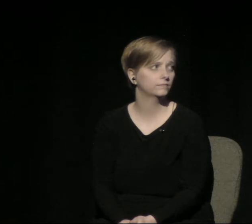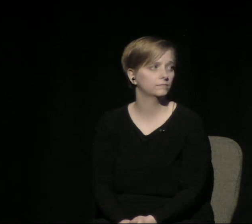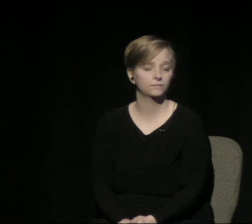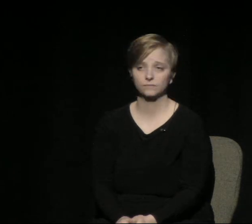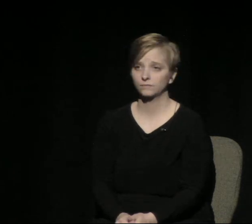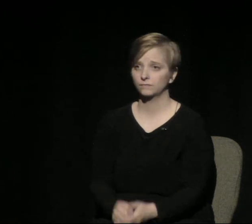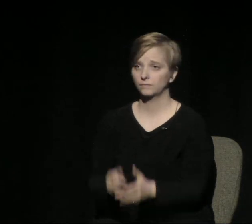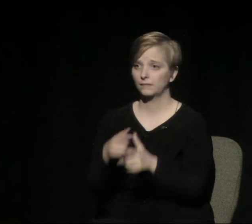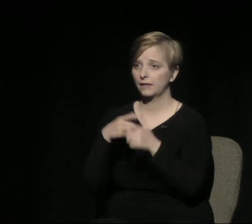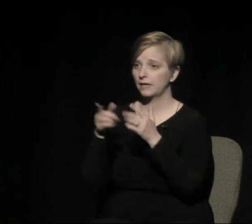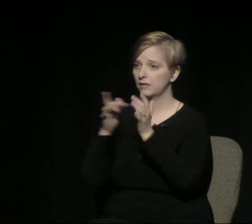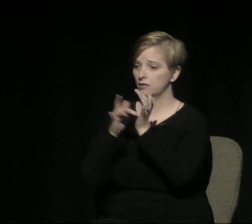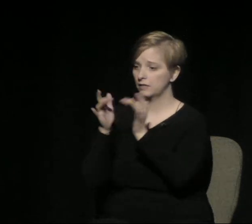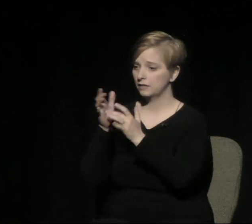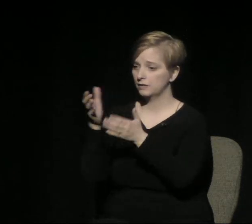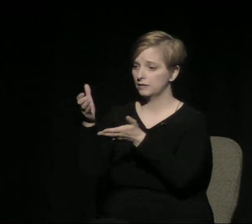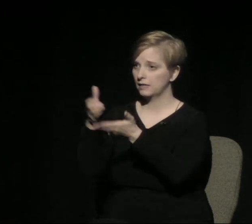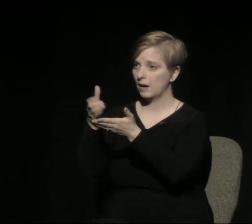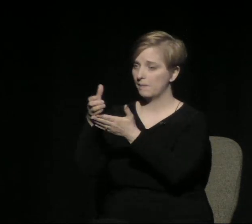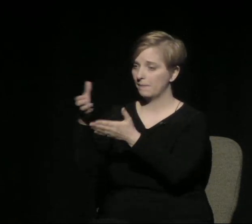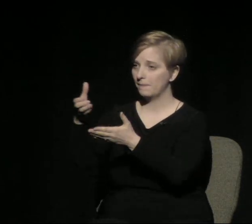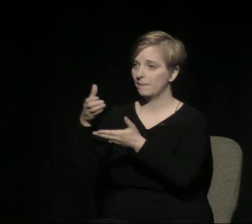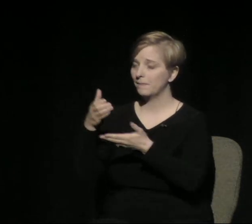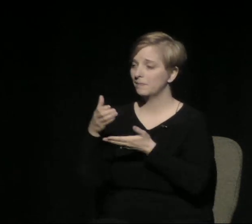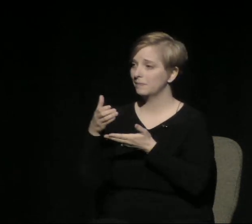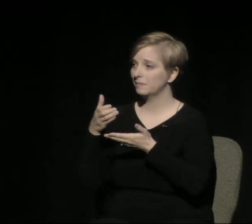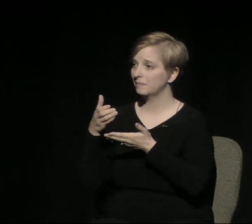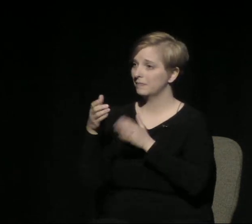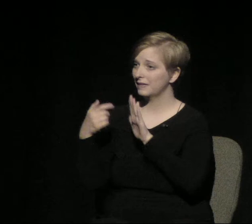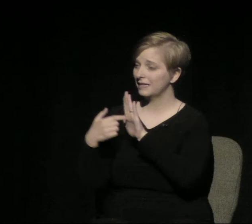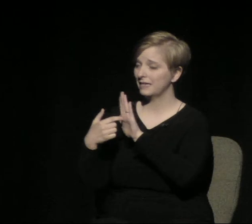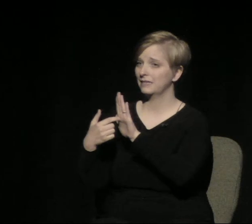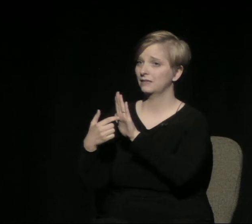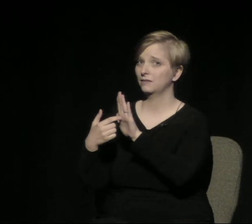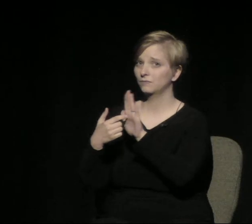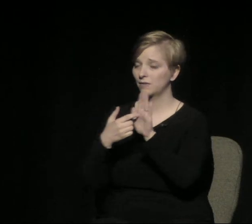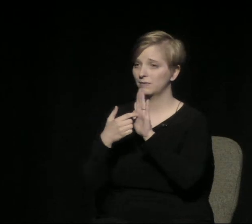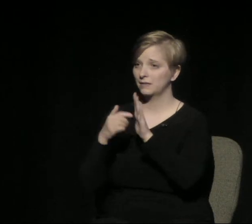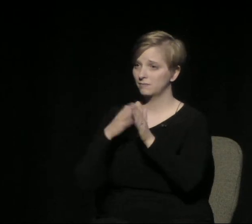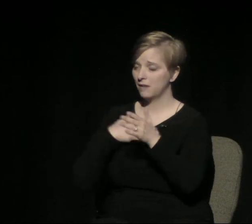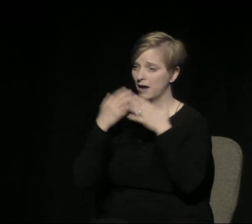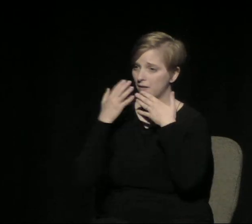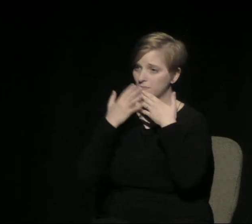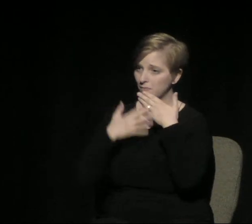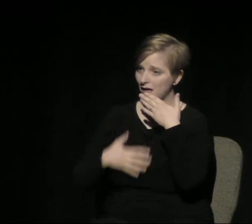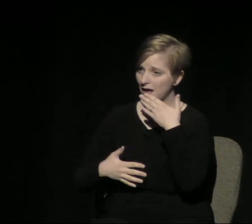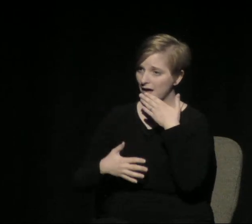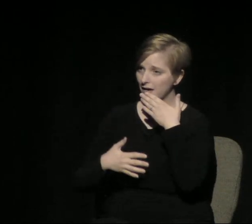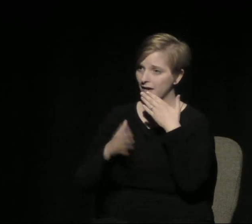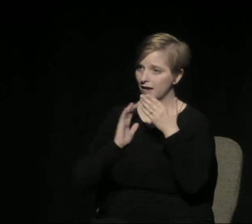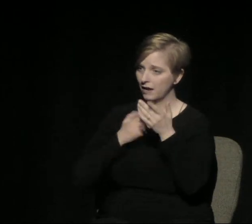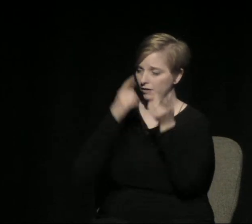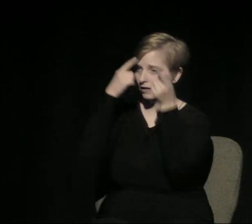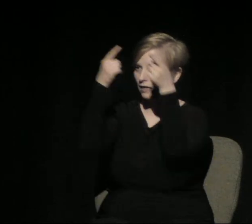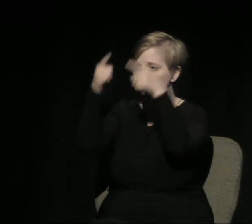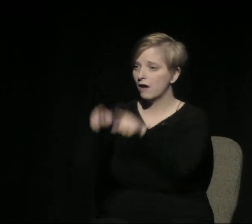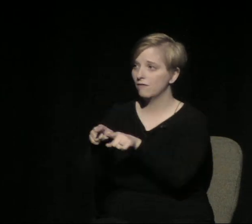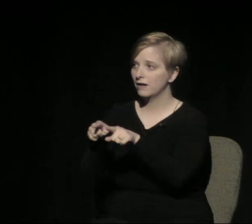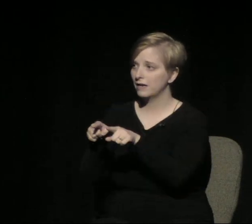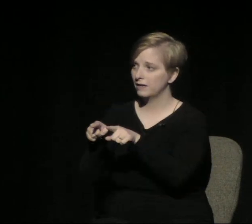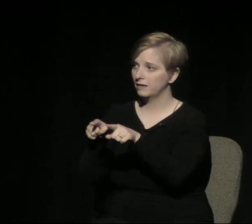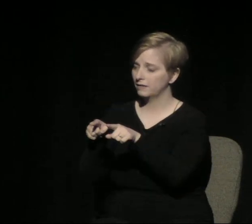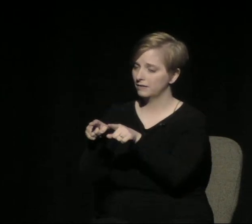Then he took the cup. He said, "This is my blood, the blood of the new covenant. This is what it